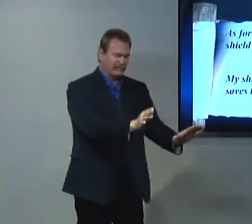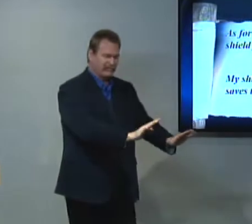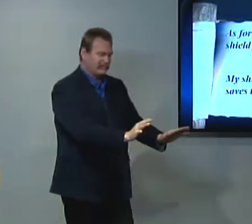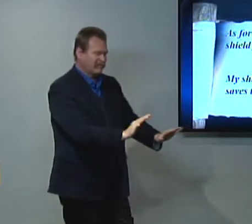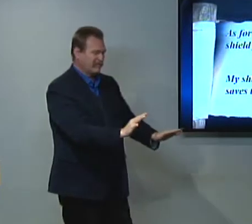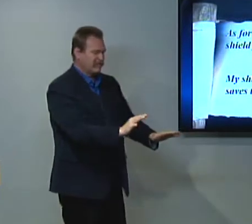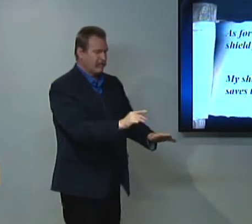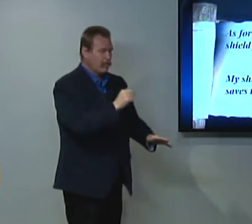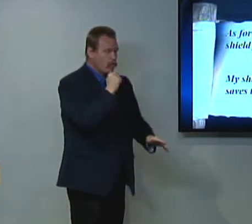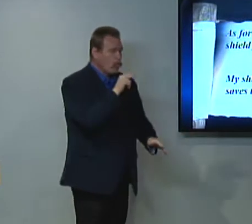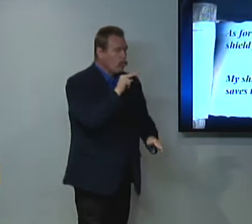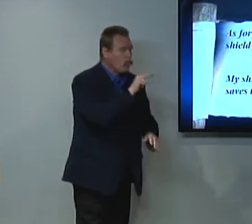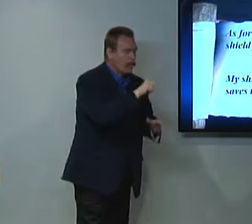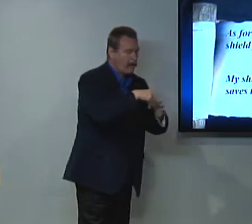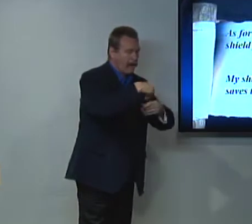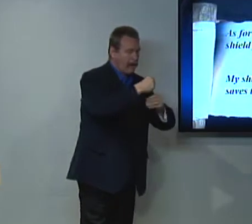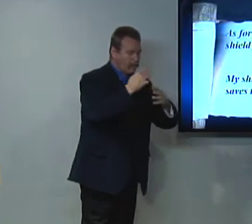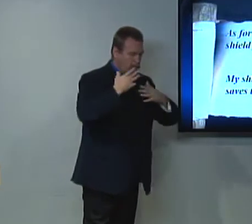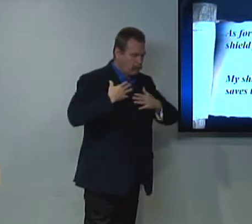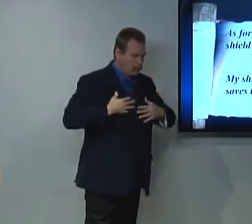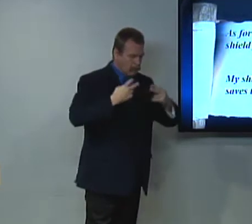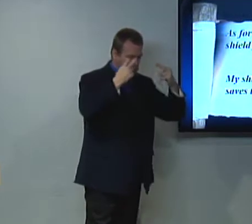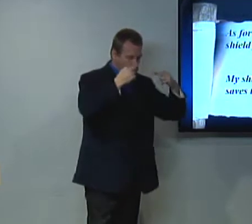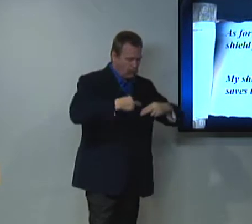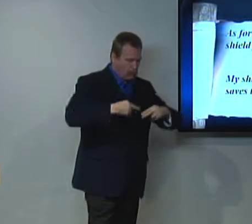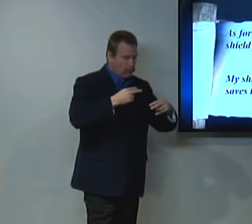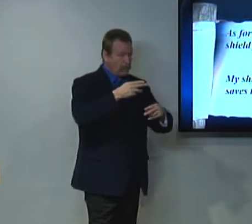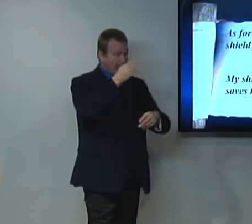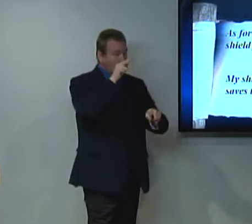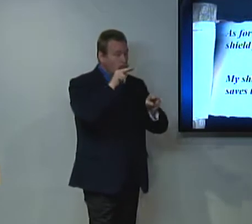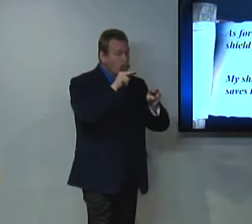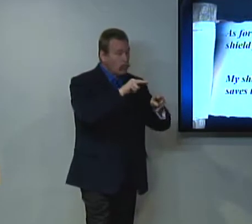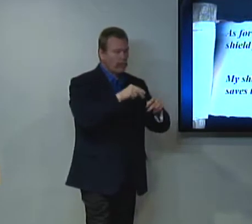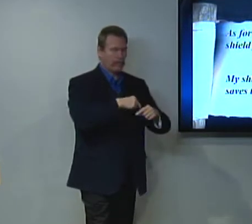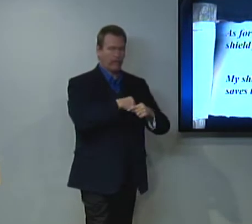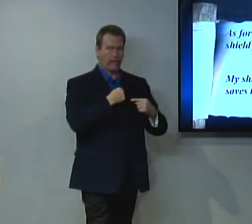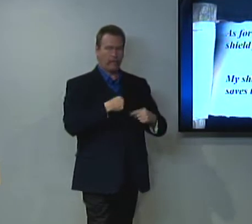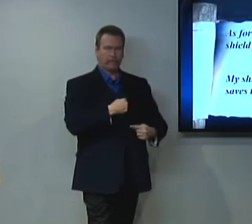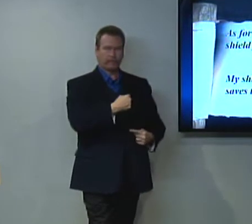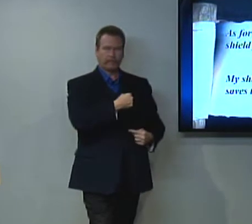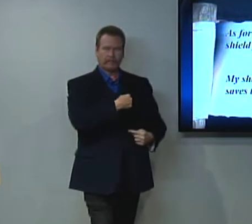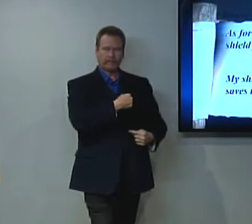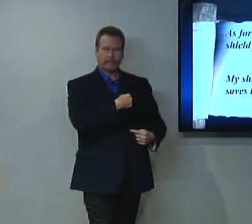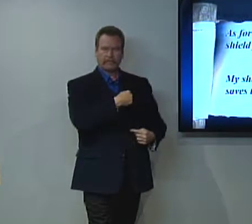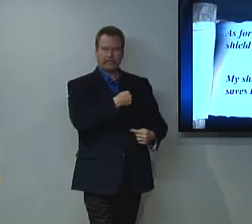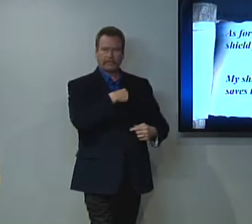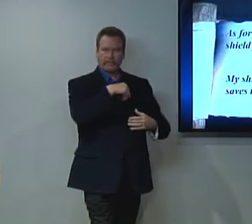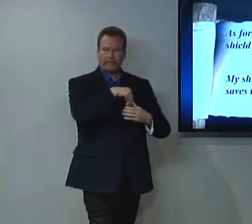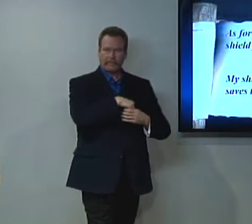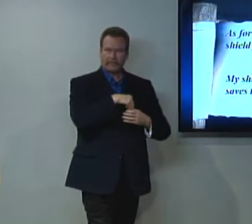God said, "Nope. You look at the outside, you look at the outward appearance, but God looks at the heart."